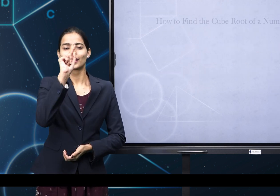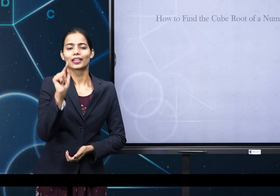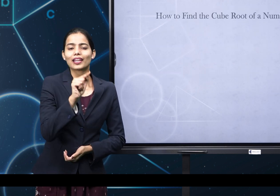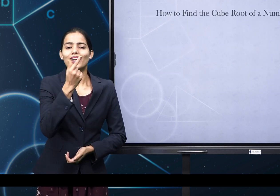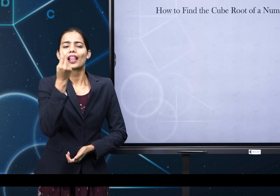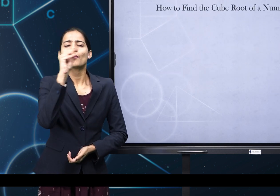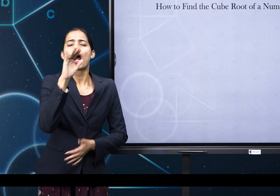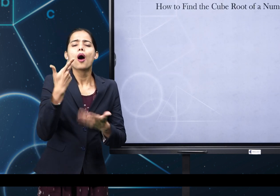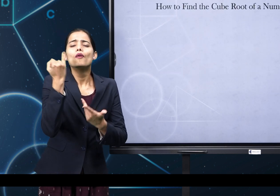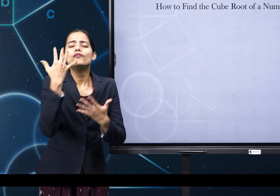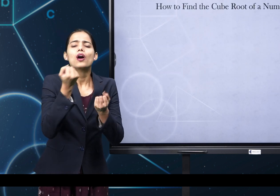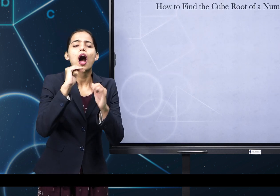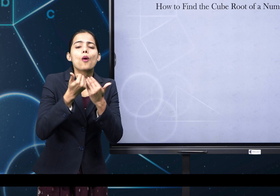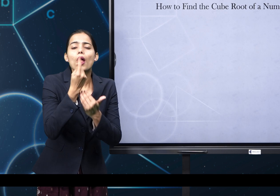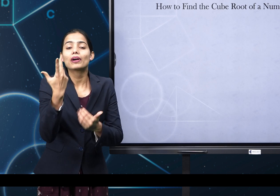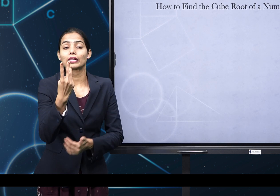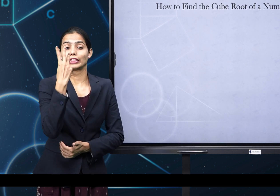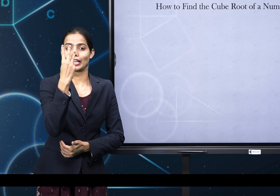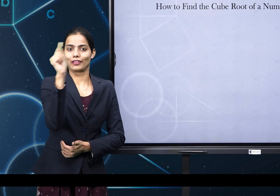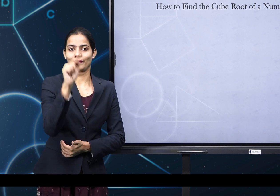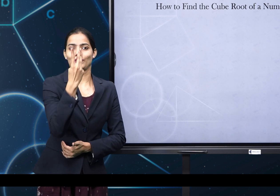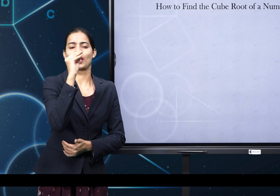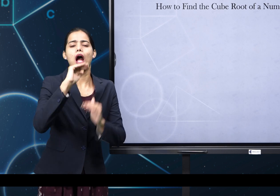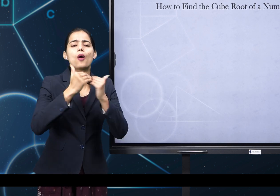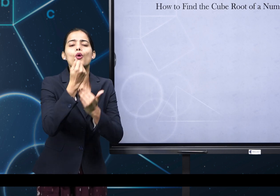How to find the cube root of a number?